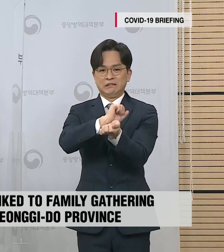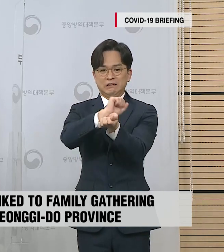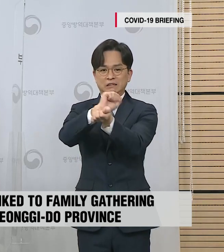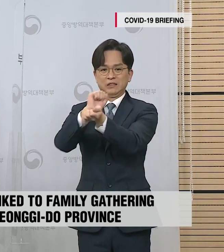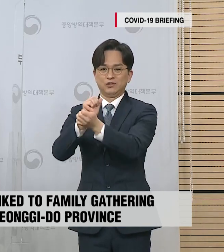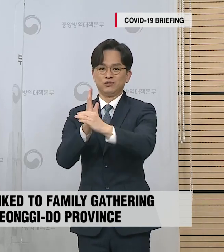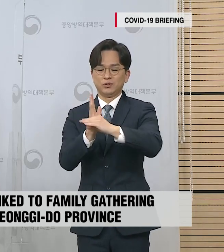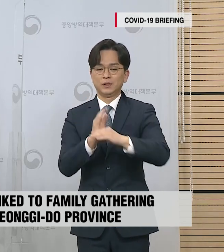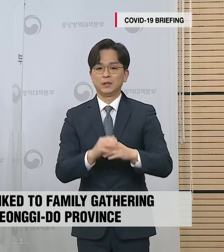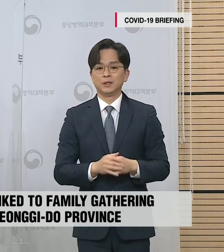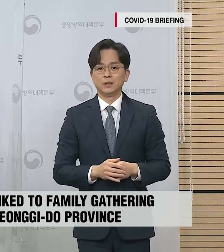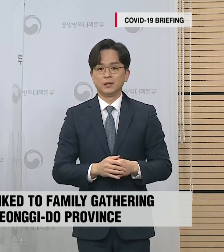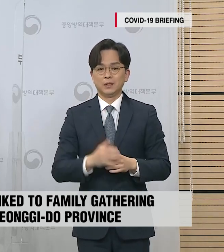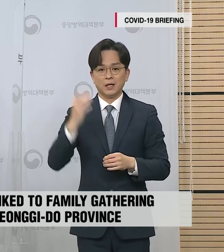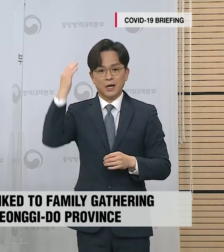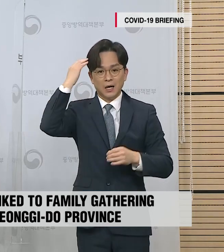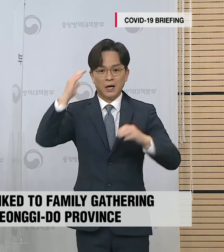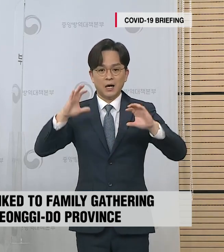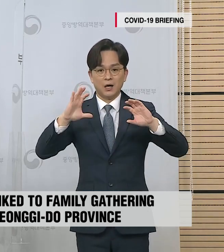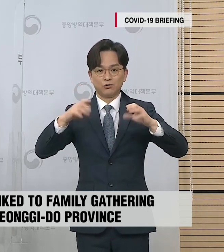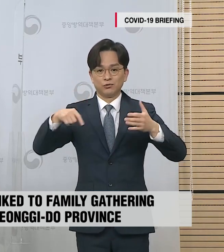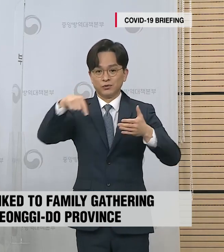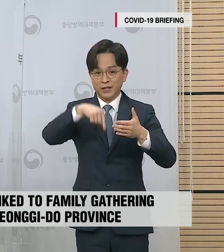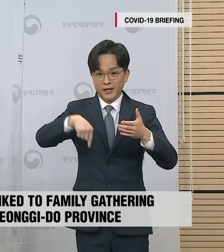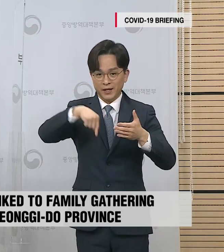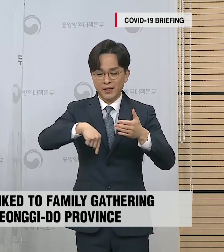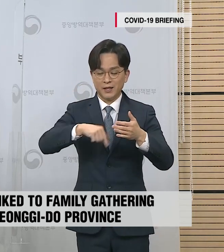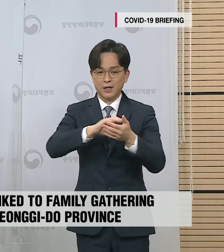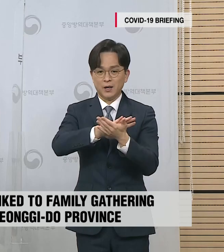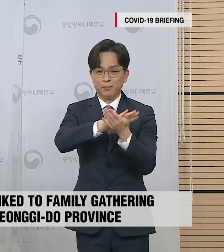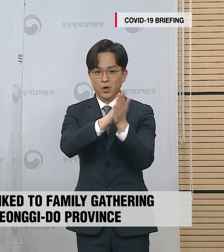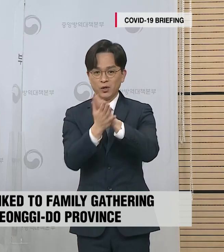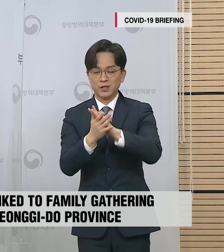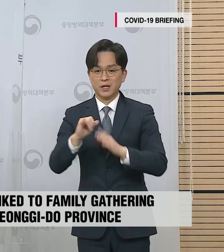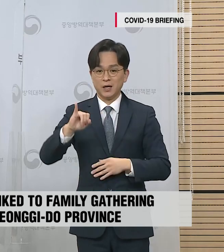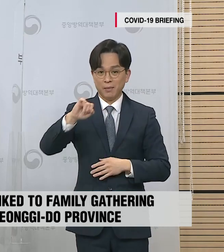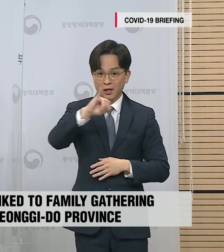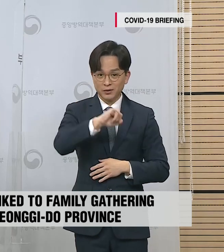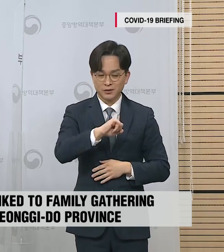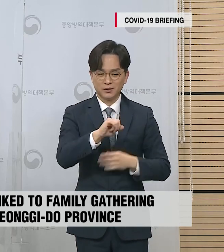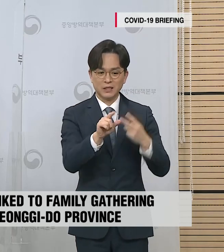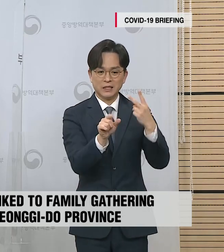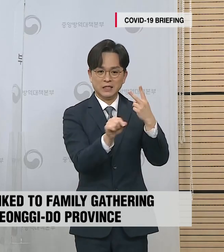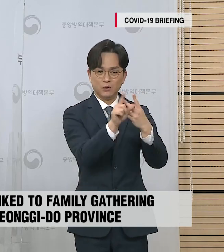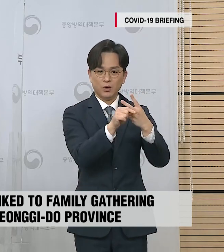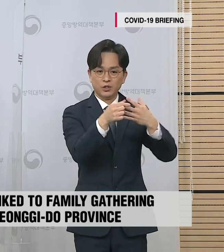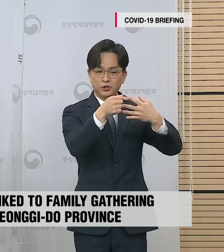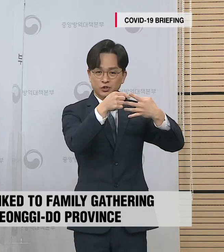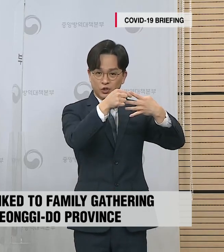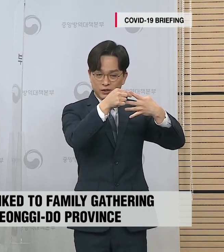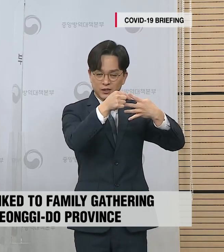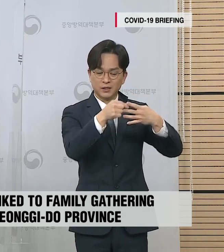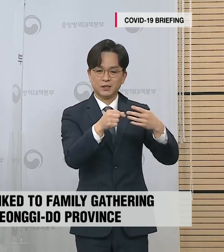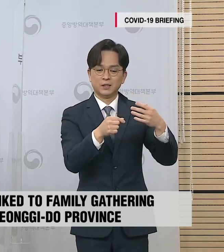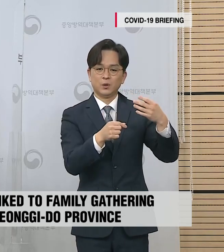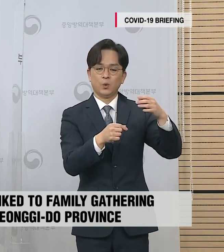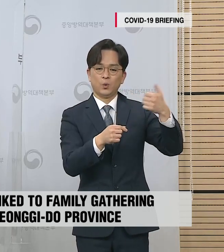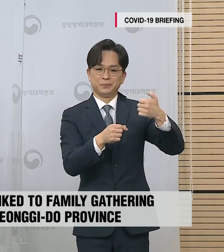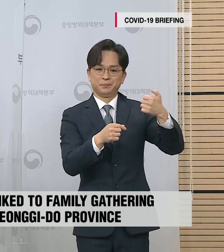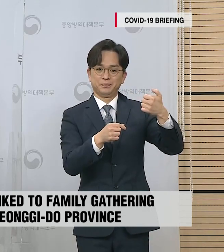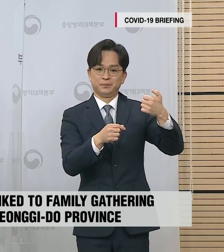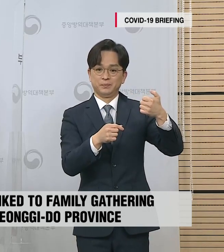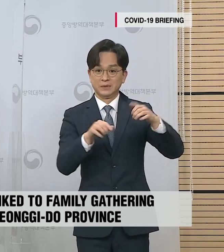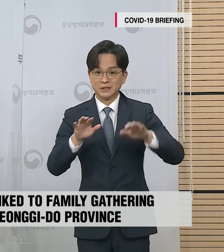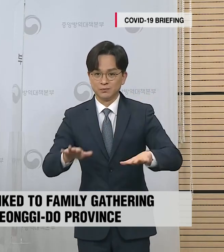have a total of 90 countries worldwide seeing such new variants. And also in the first month of this